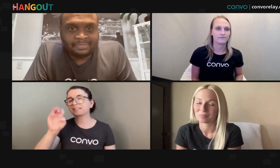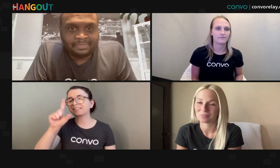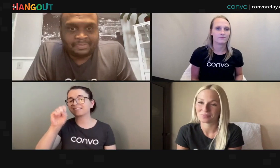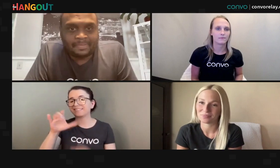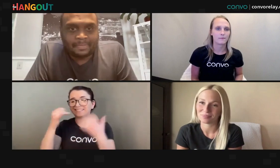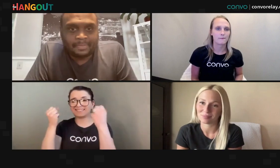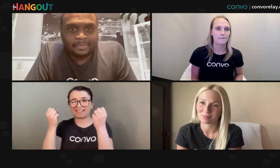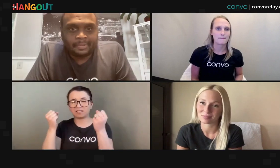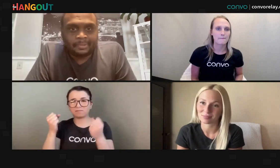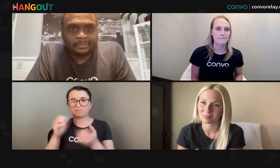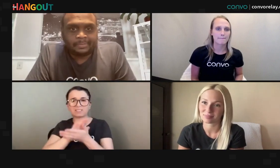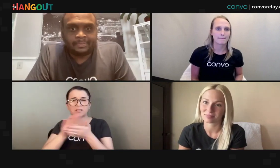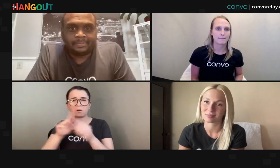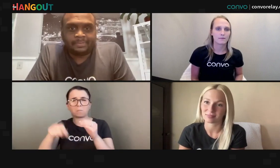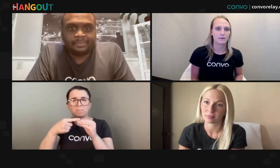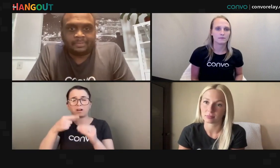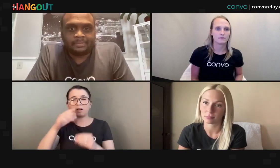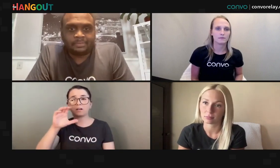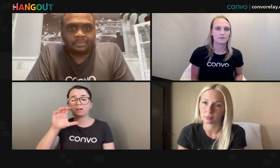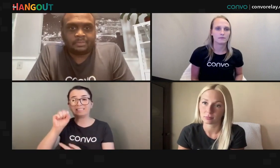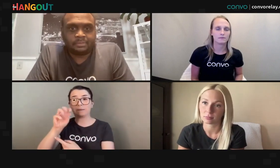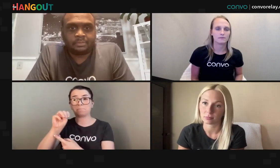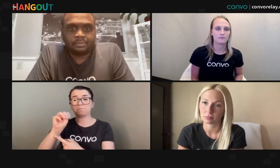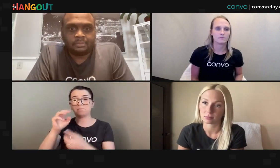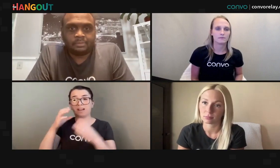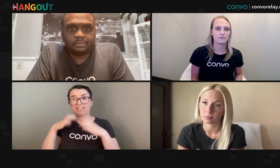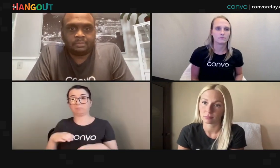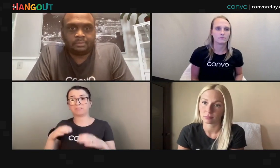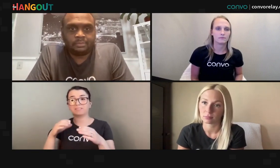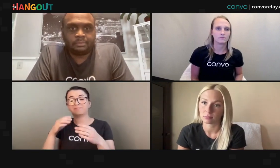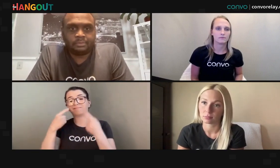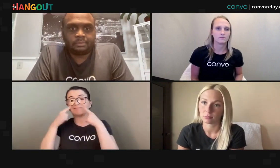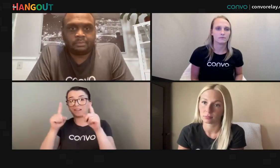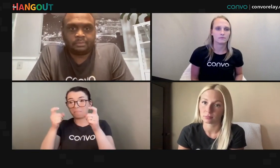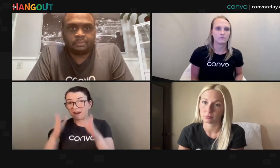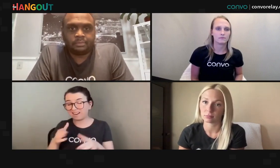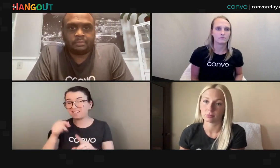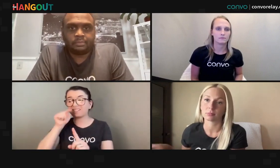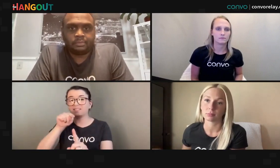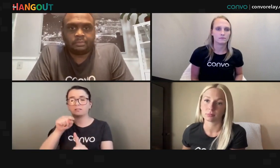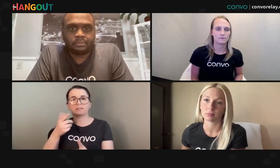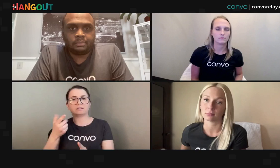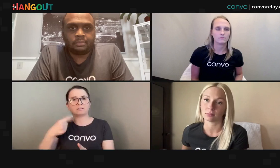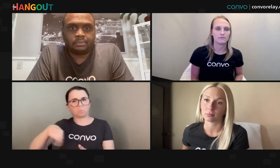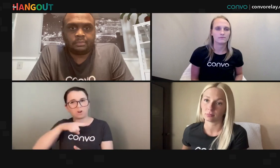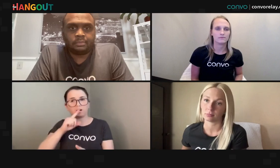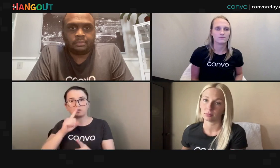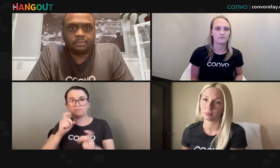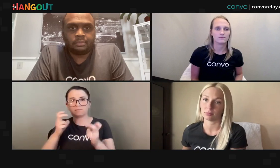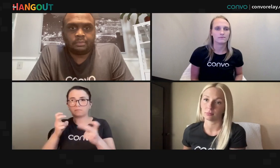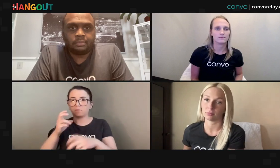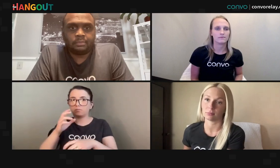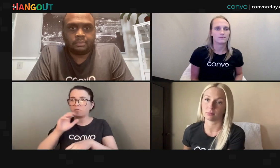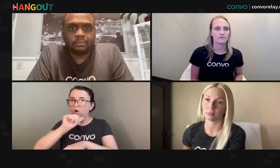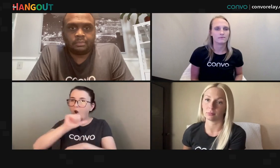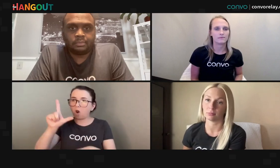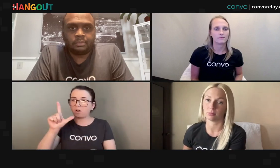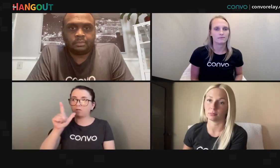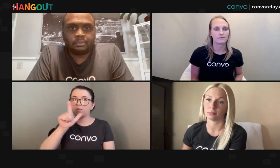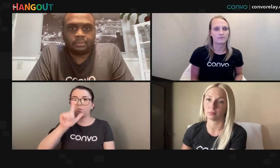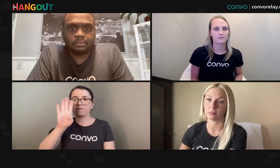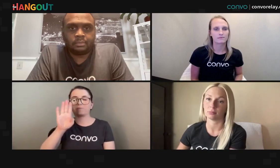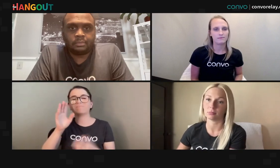Yes, Kelsey. Kelsey signing here. What's nice about CSM, customer success managers, is that